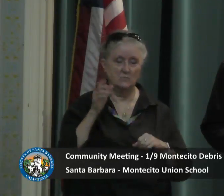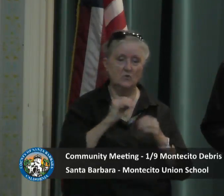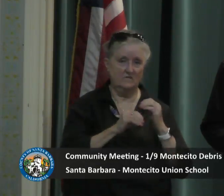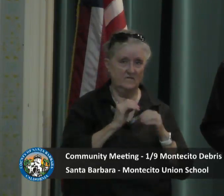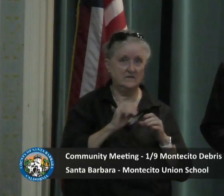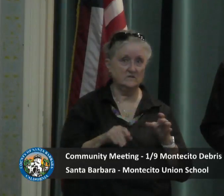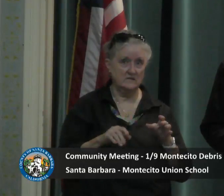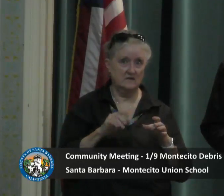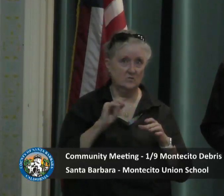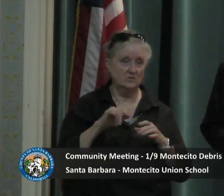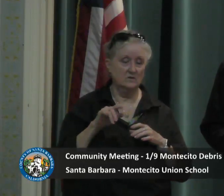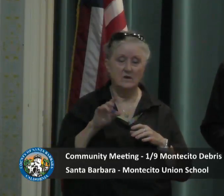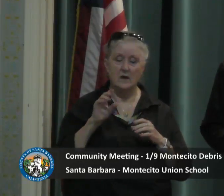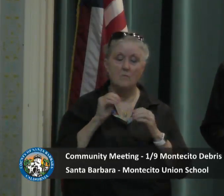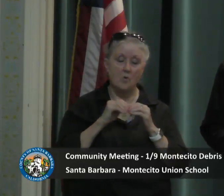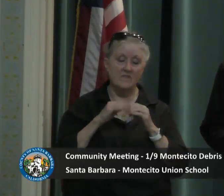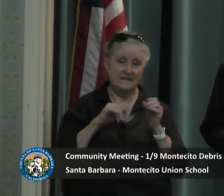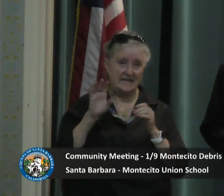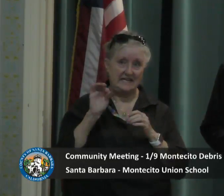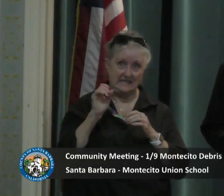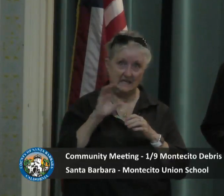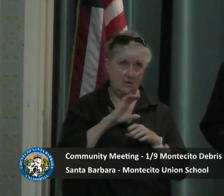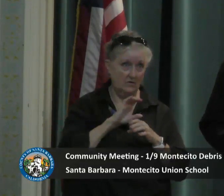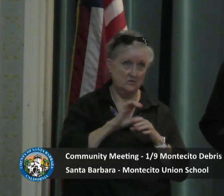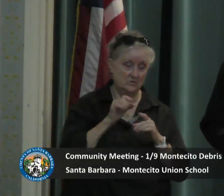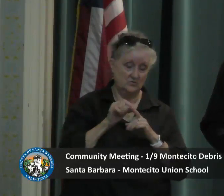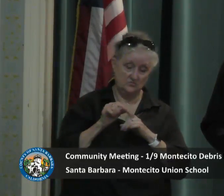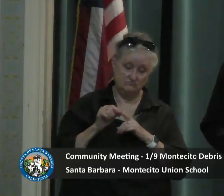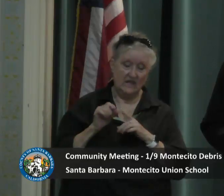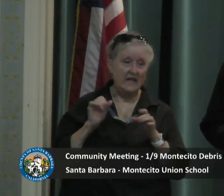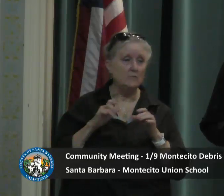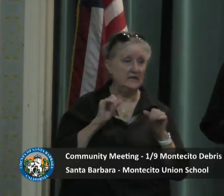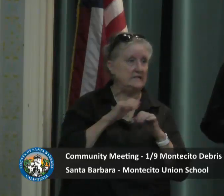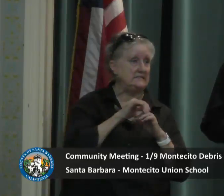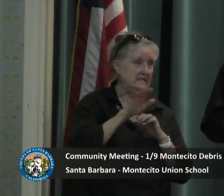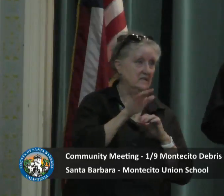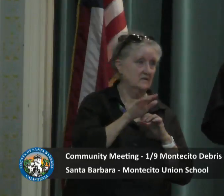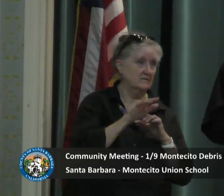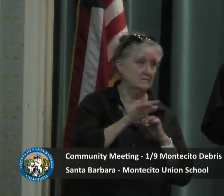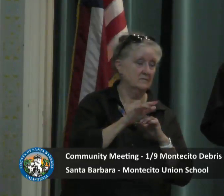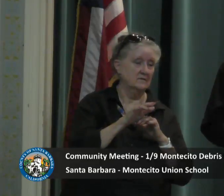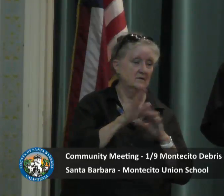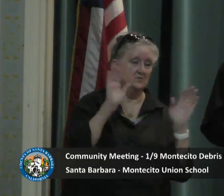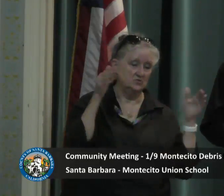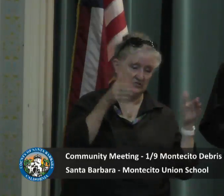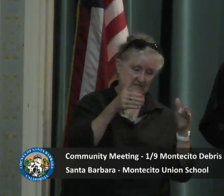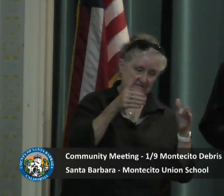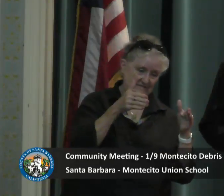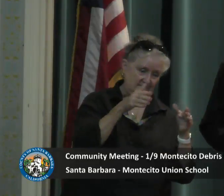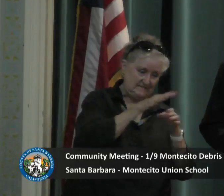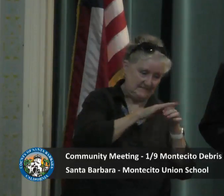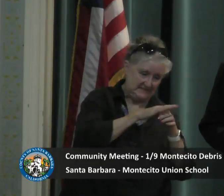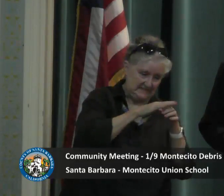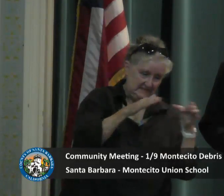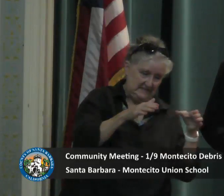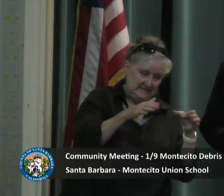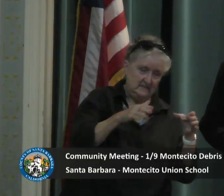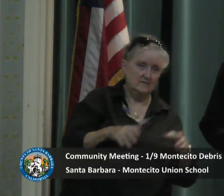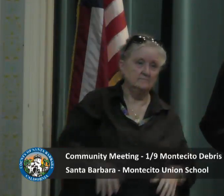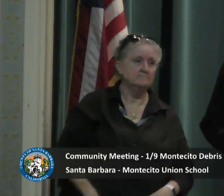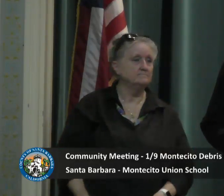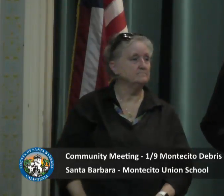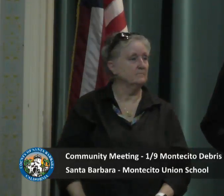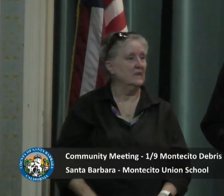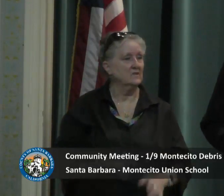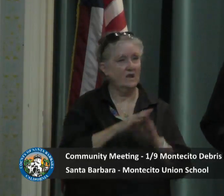can do 90 characters, more than 90 characters, and we can send it so it says directly to the community that's impacted, not this